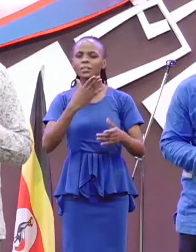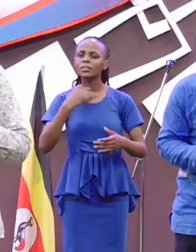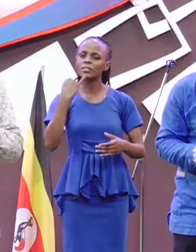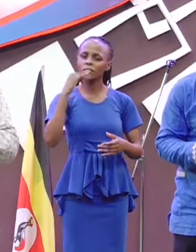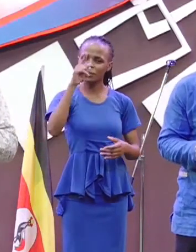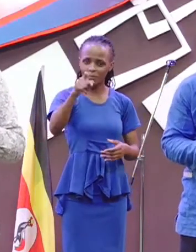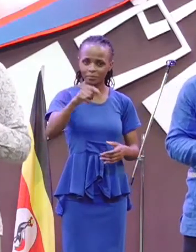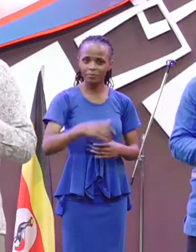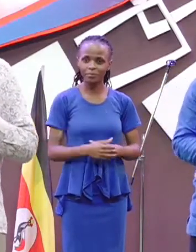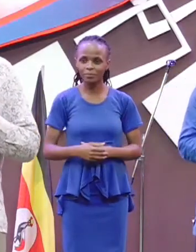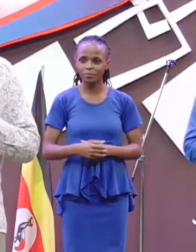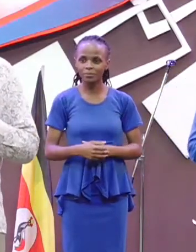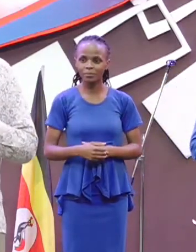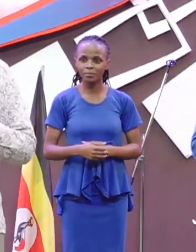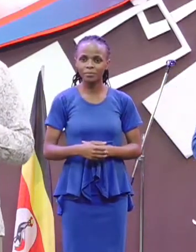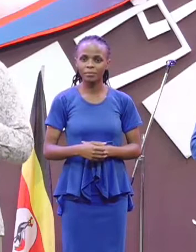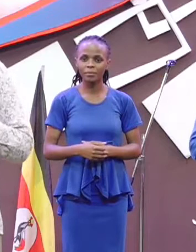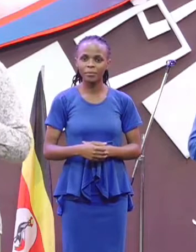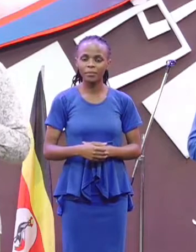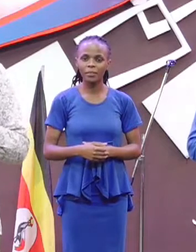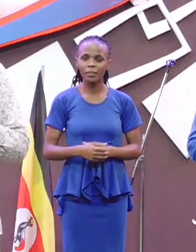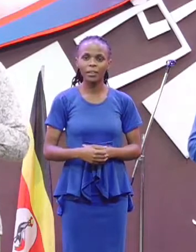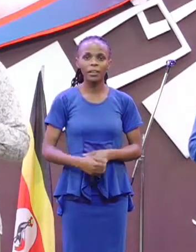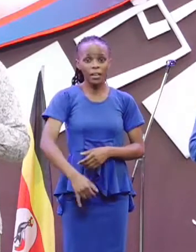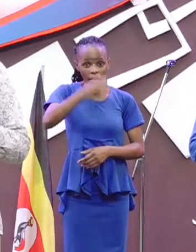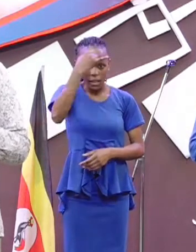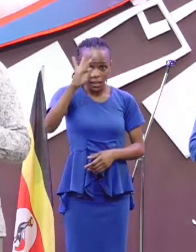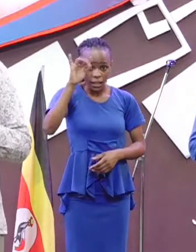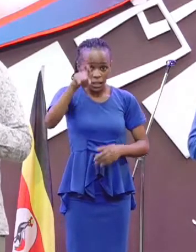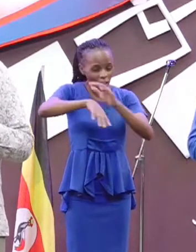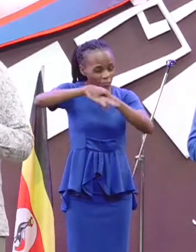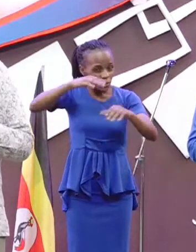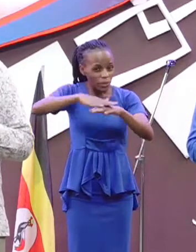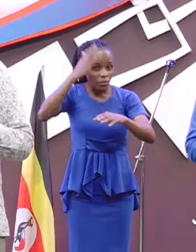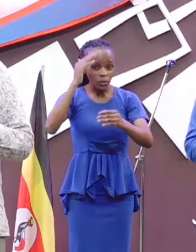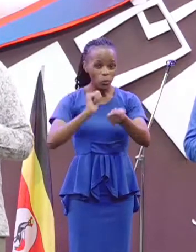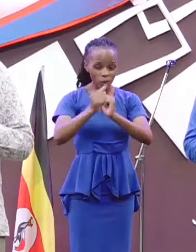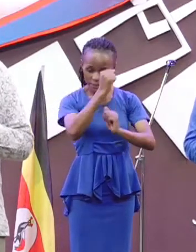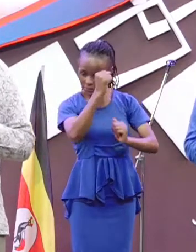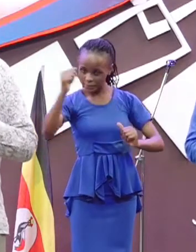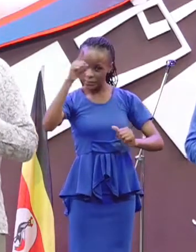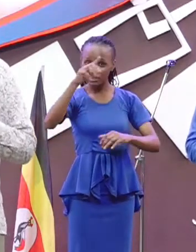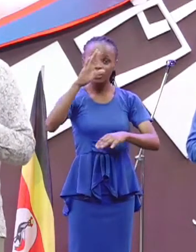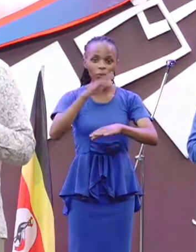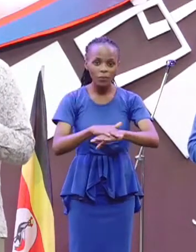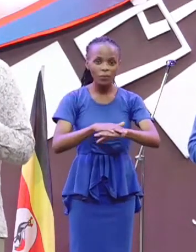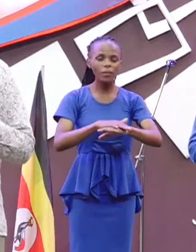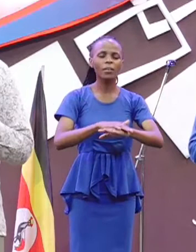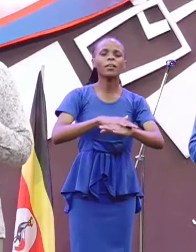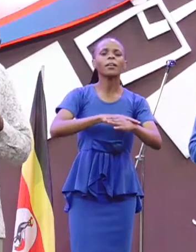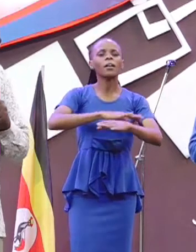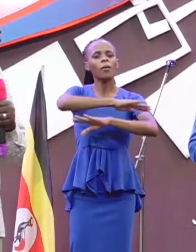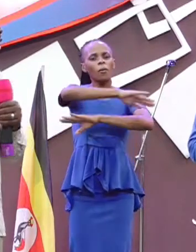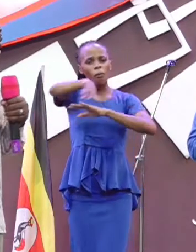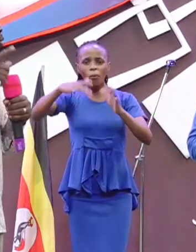what I want to tell you. Gwe botomanya ludda lwoliko. If you do not know your side, ebyawandikibwa mu